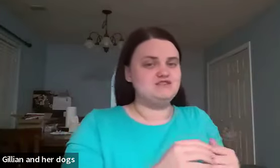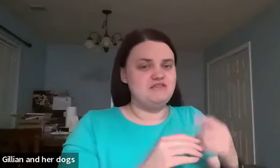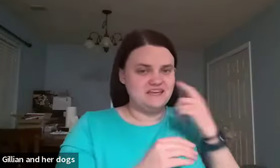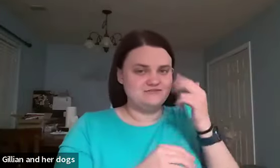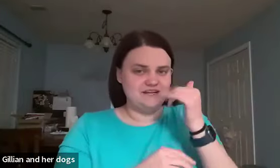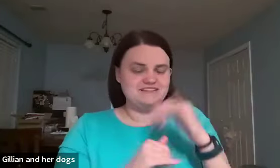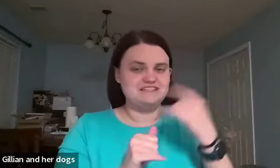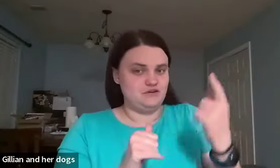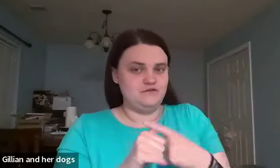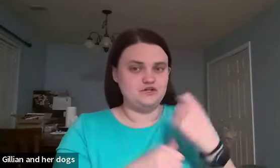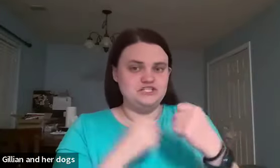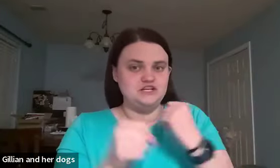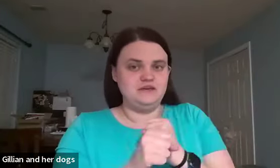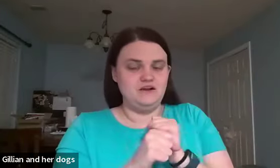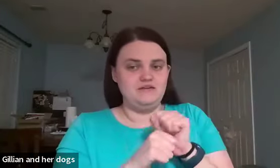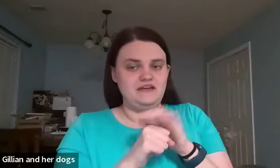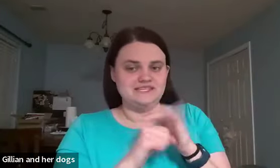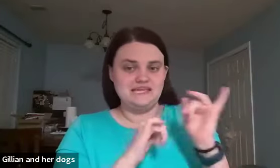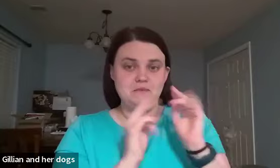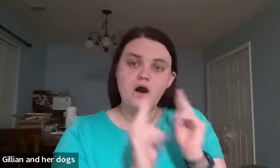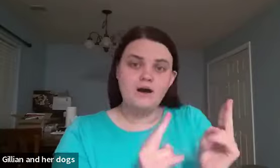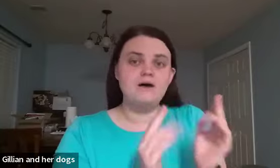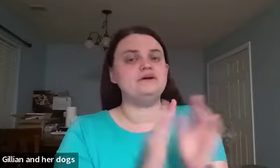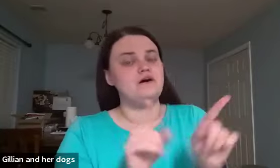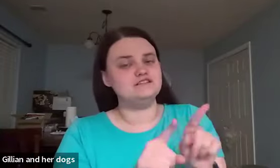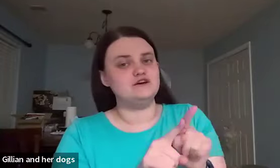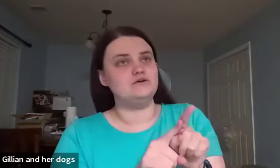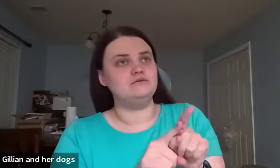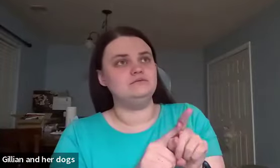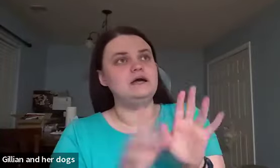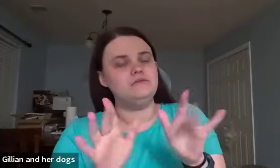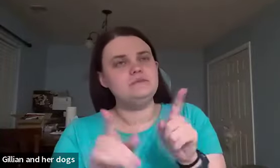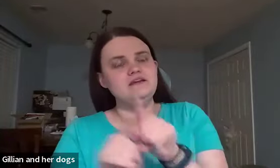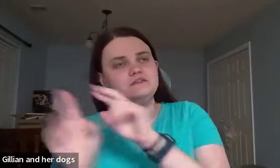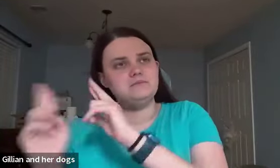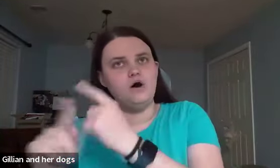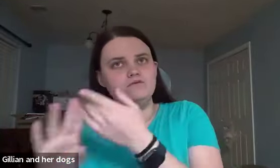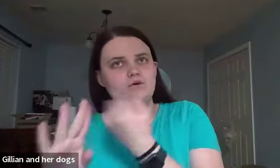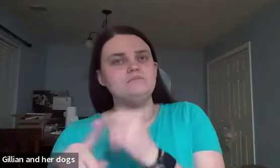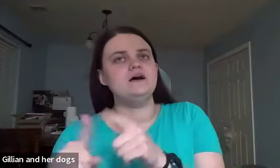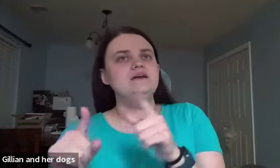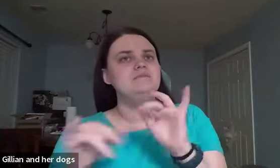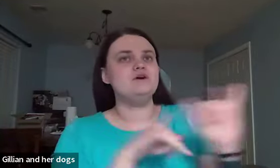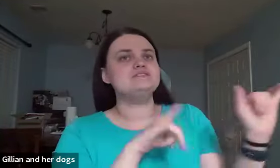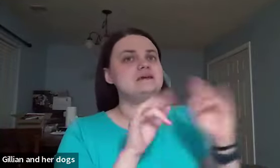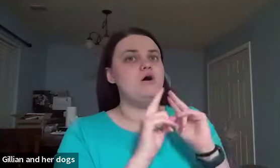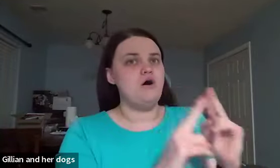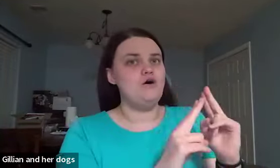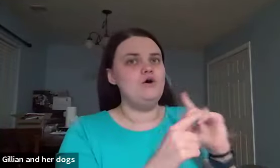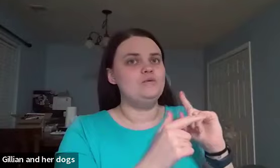so I think it's funny, this is like their first year being on like the same hall, but also, well, they've been on the same hall before, but being on the same hall